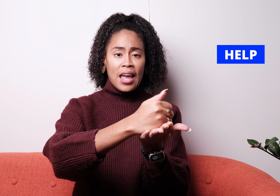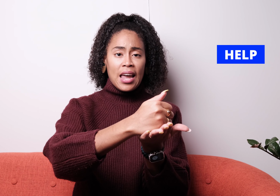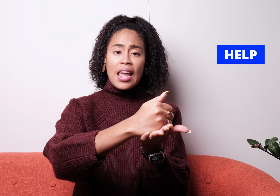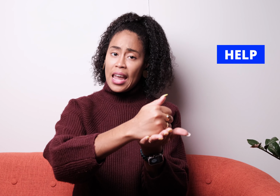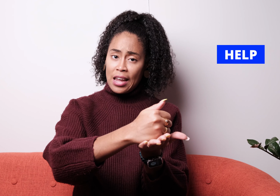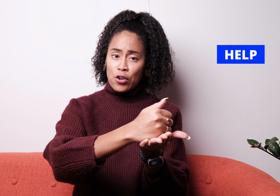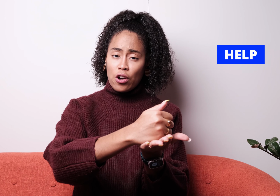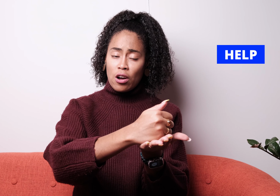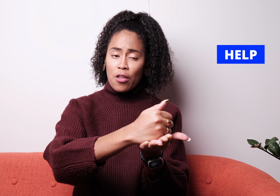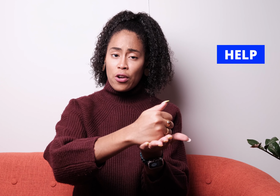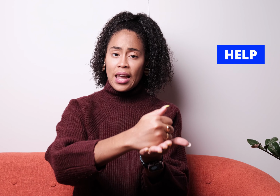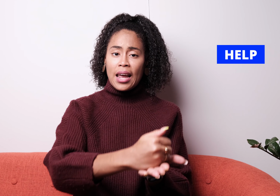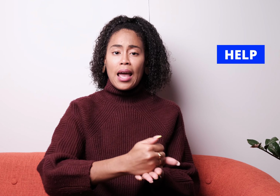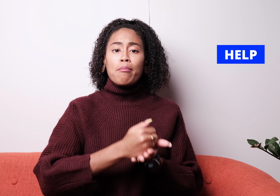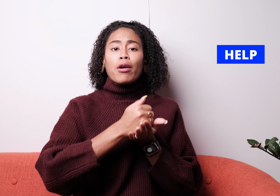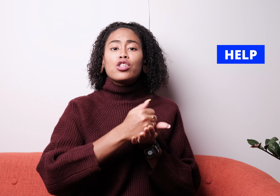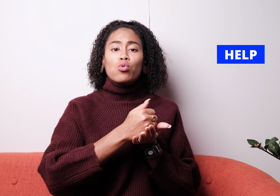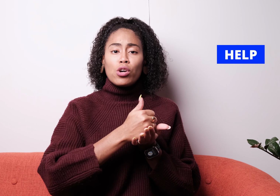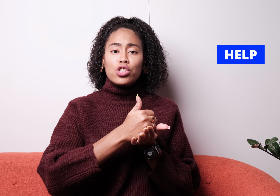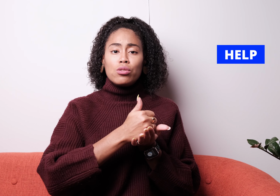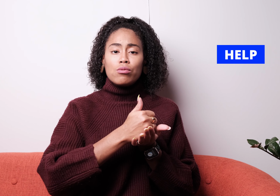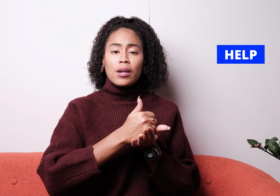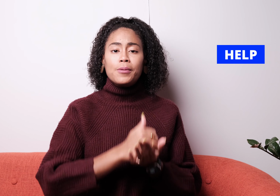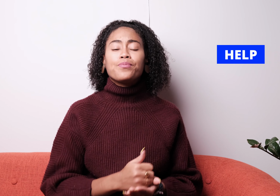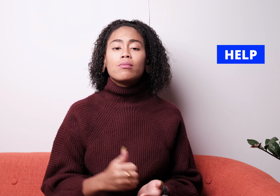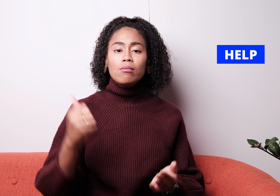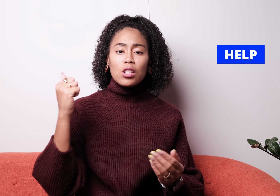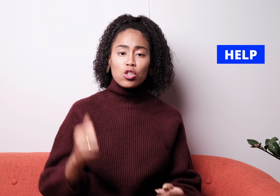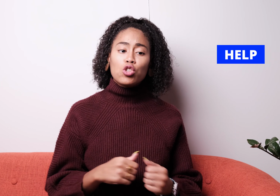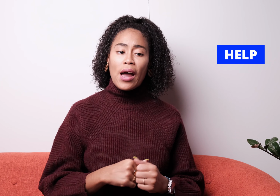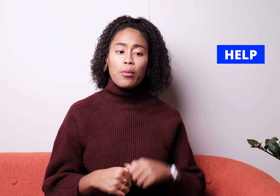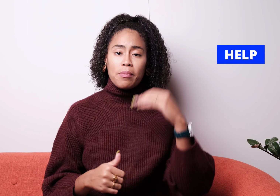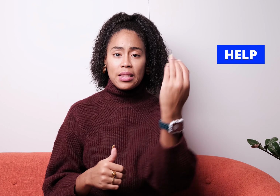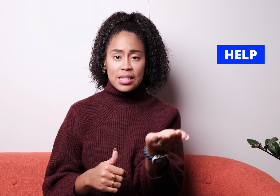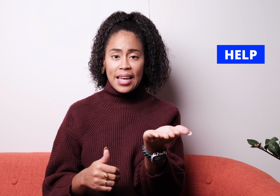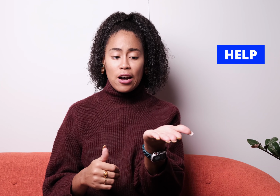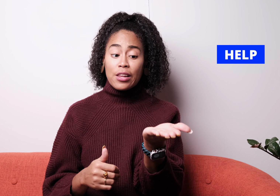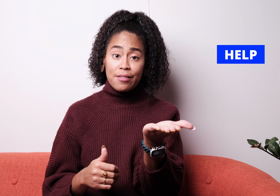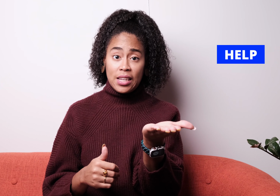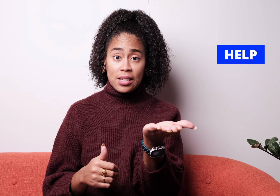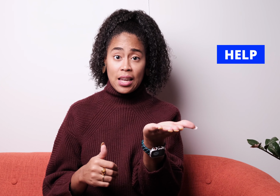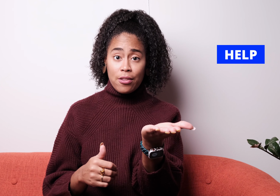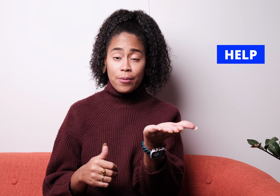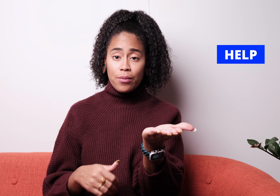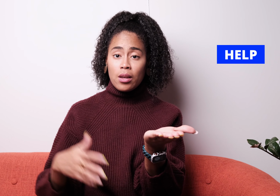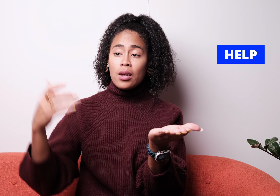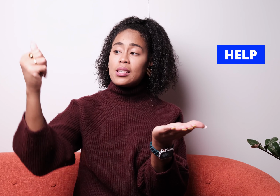hand in your other hand and bring it towards you, right? So try it with me. Let's lay out our left hand together. Take